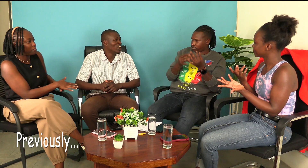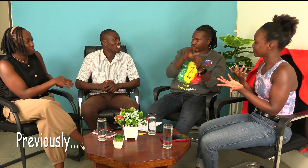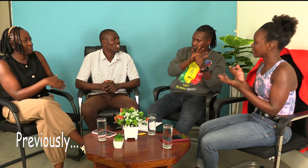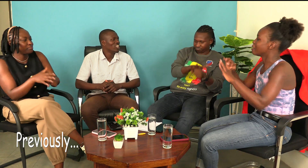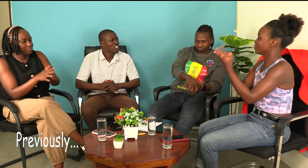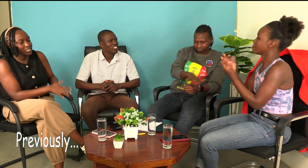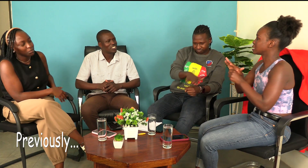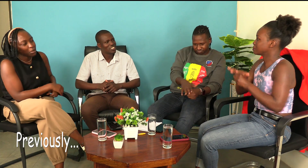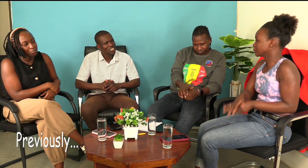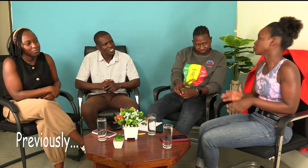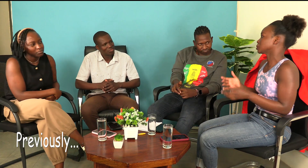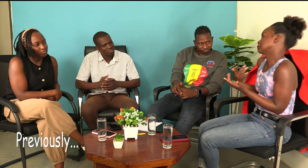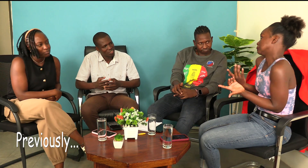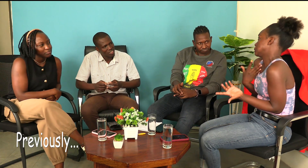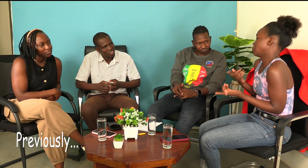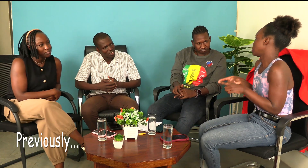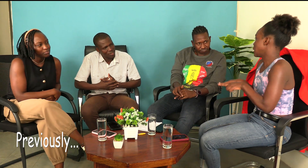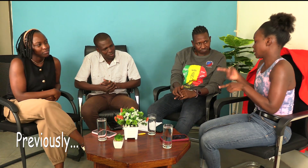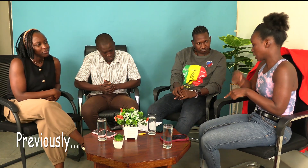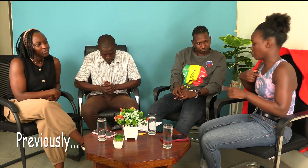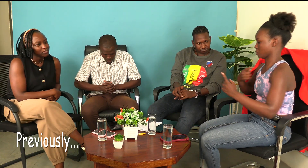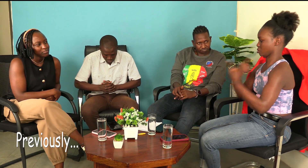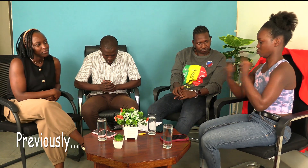thing? About family discrimination. Oh, yeah, something like that. discrimination.